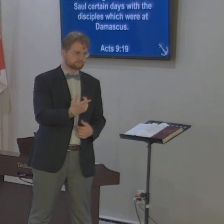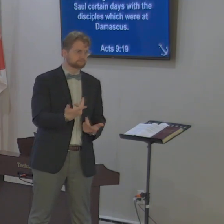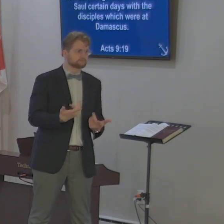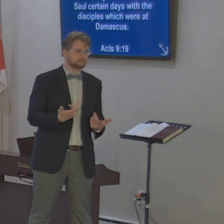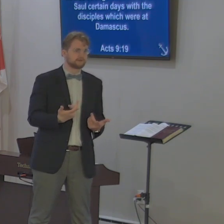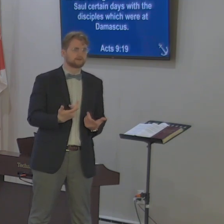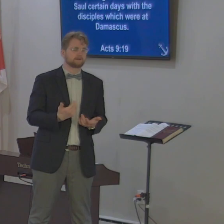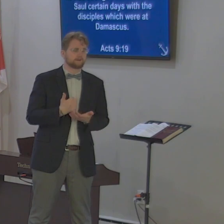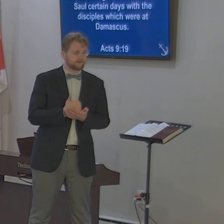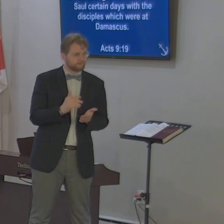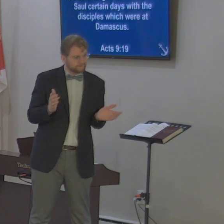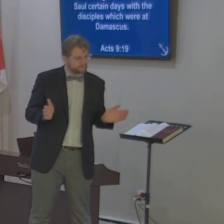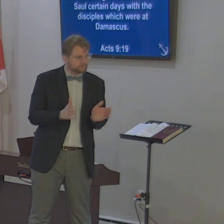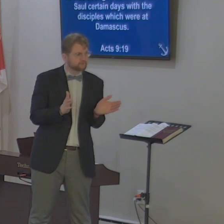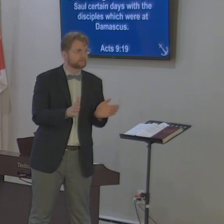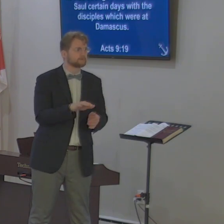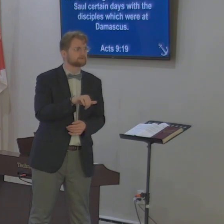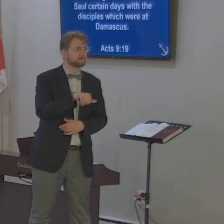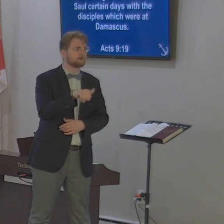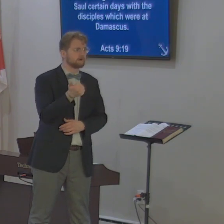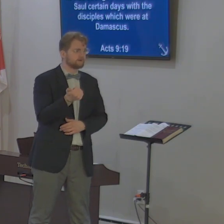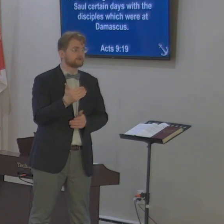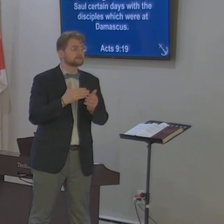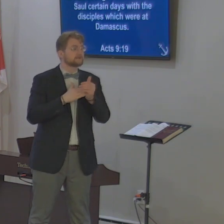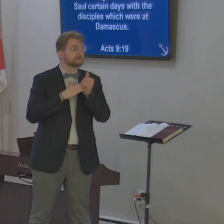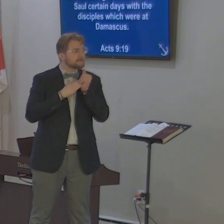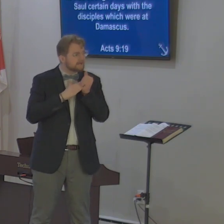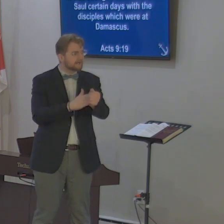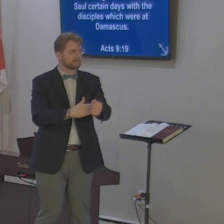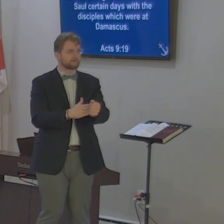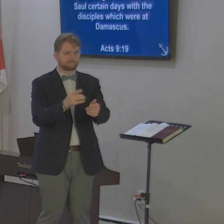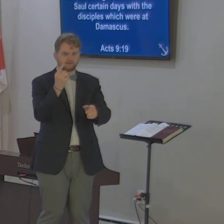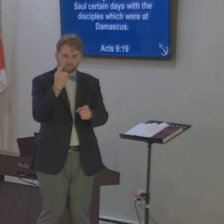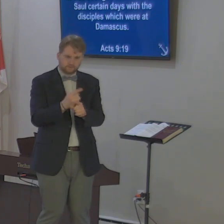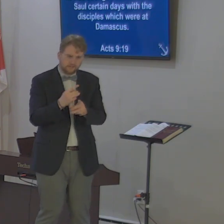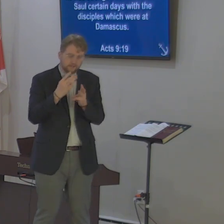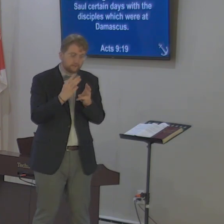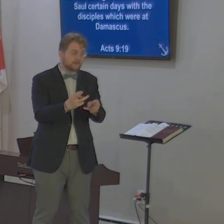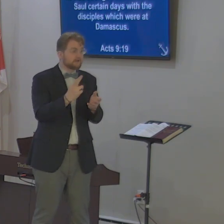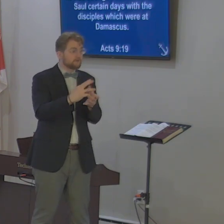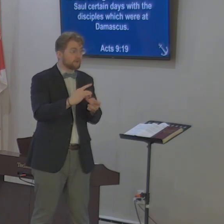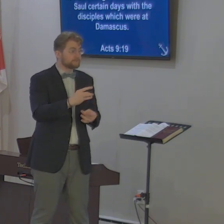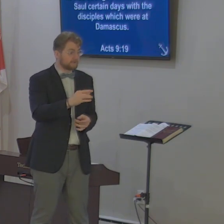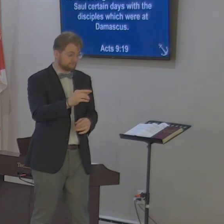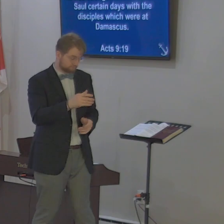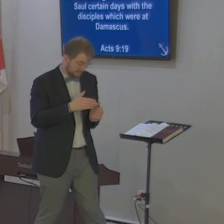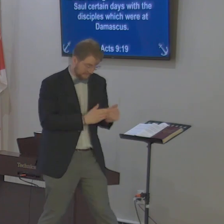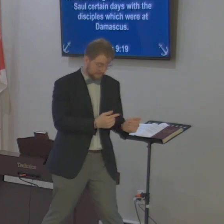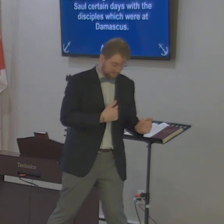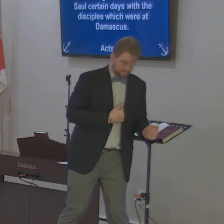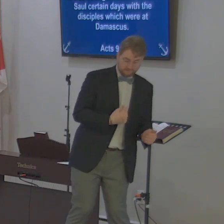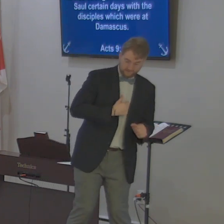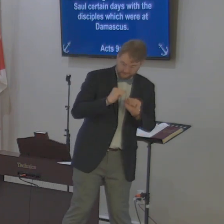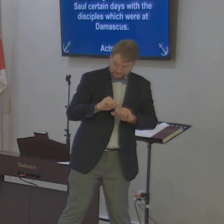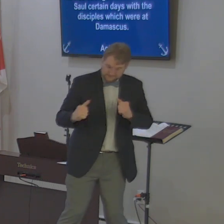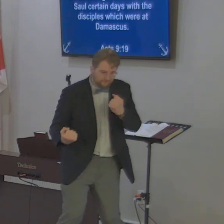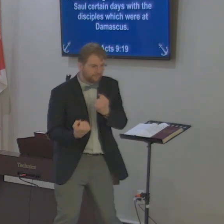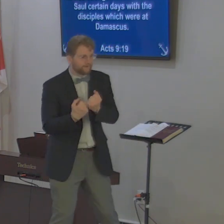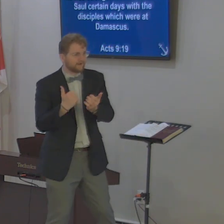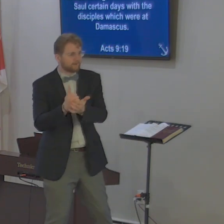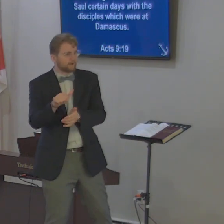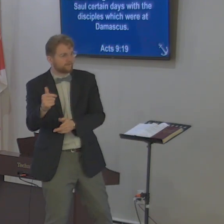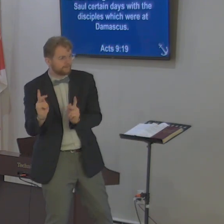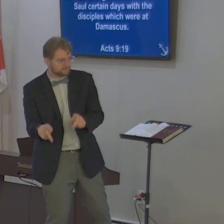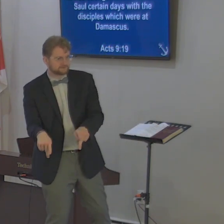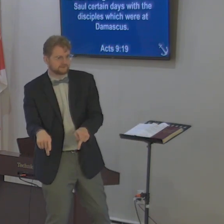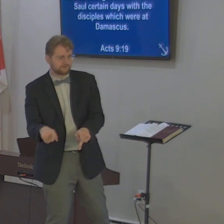help encourage others, to guide them along the way as the Holy Spirit of God guides us. And you need to find comfort